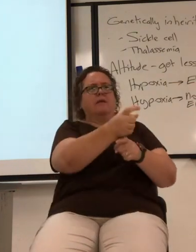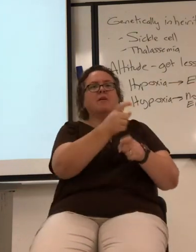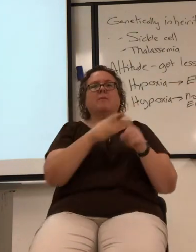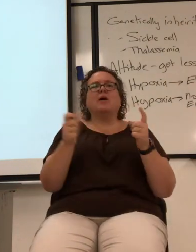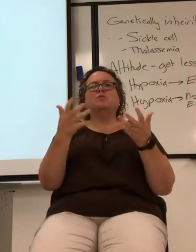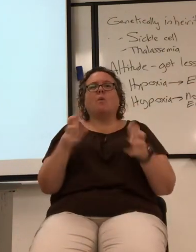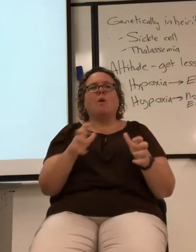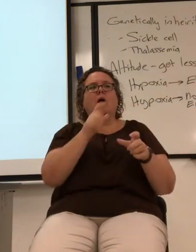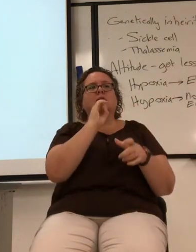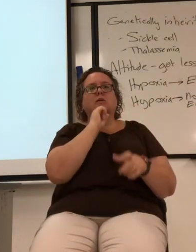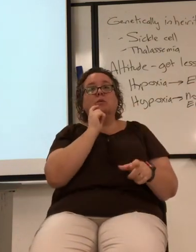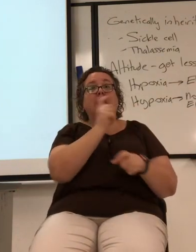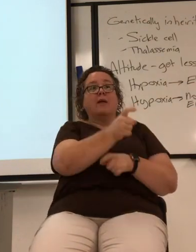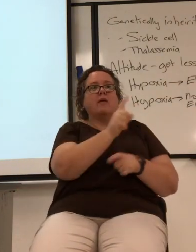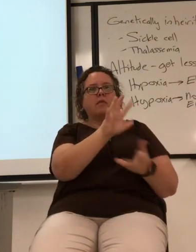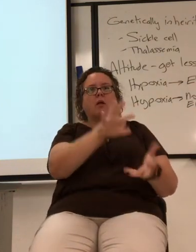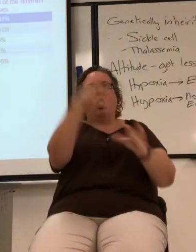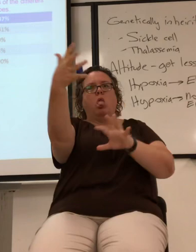reactions.